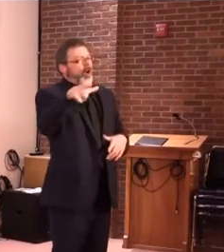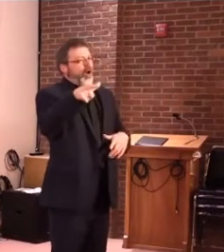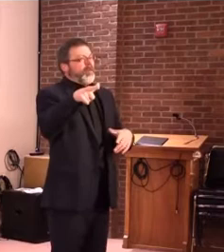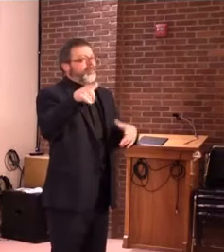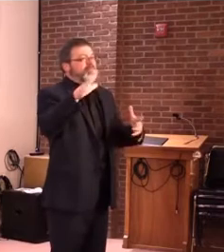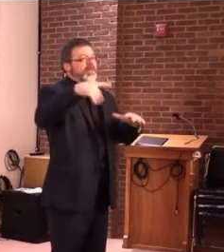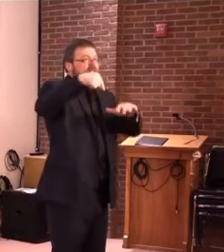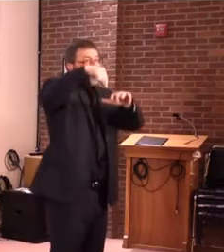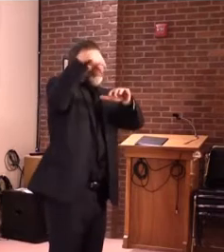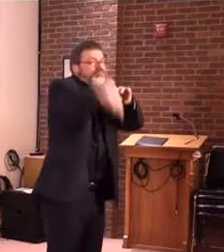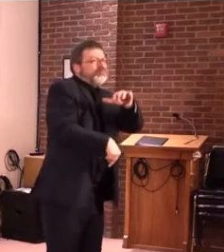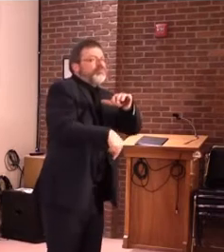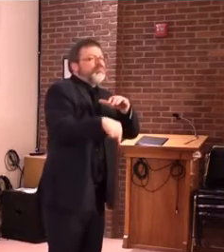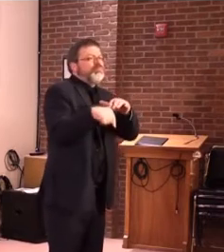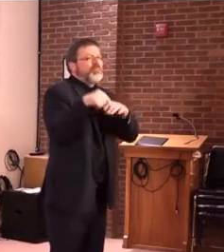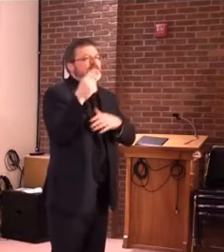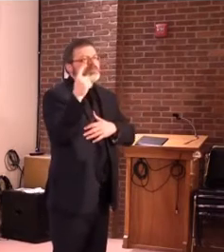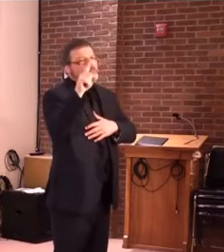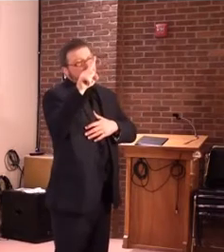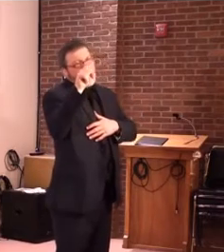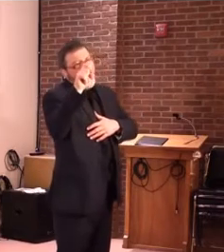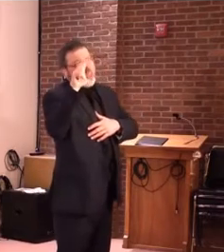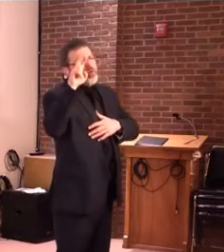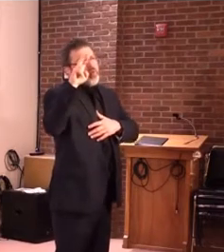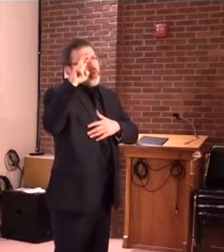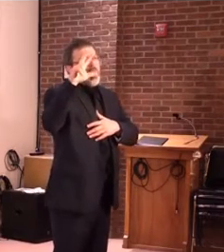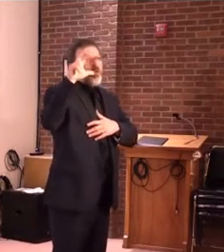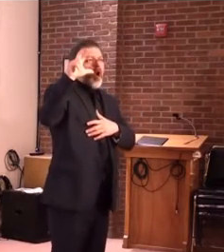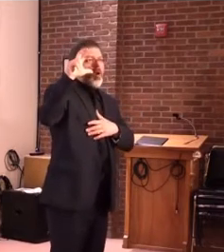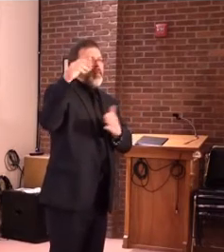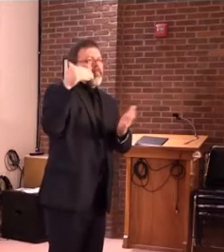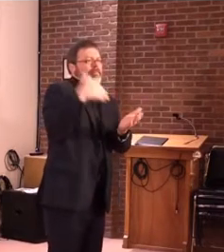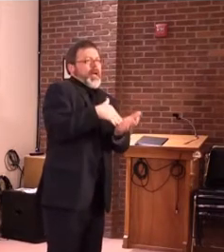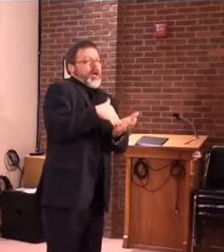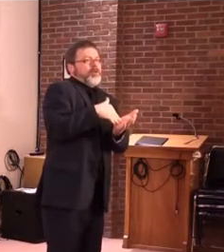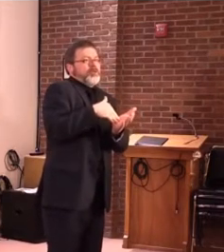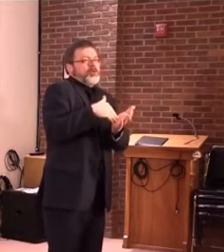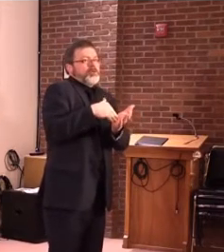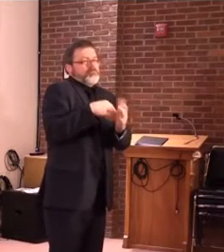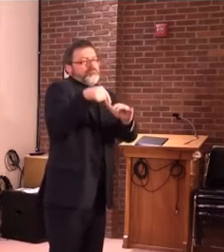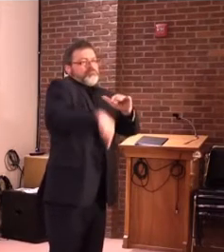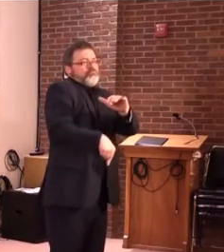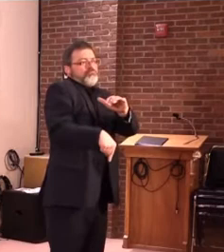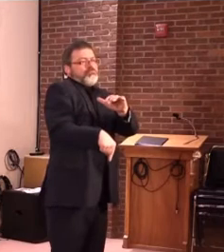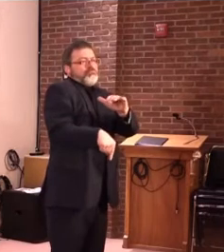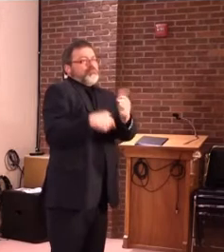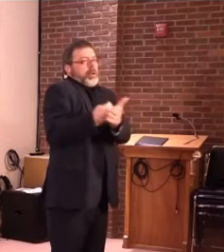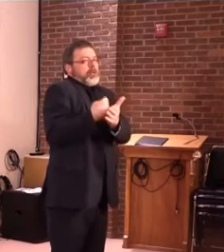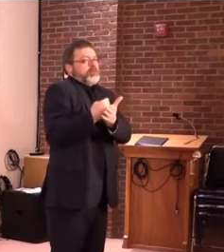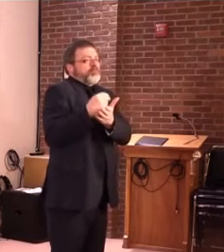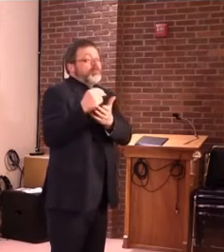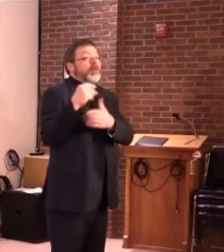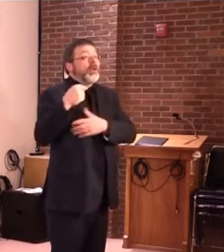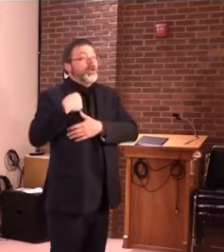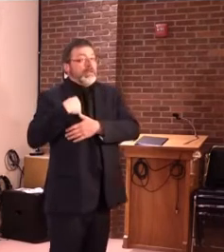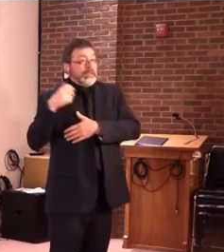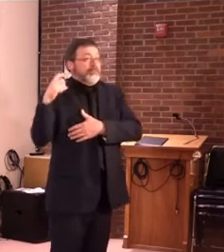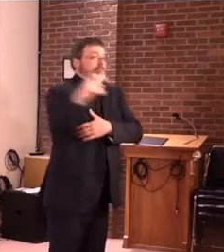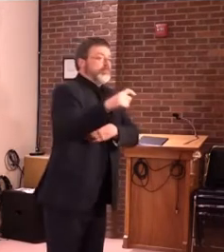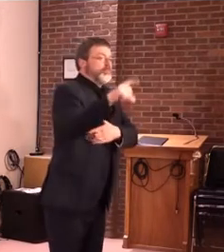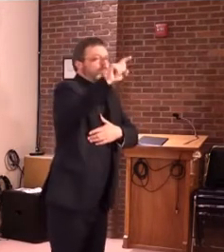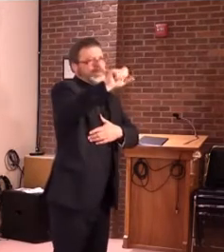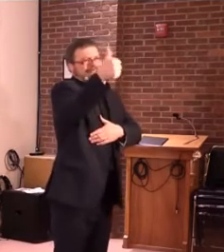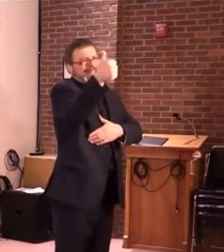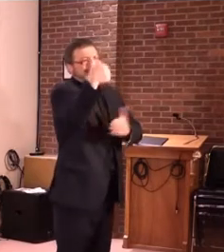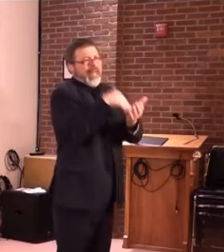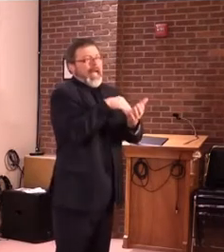dollars. So, but that $110,000 is valuable because it's going to be able to pay some of the bills